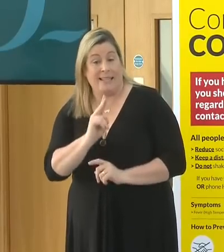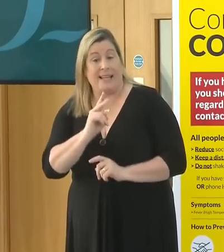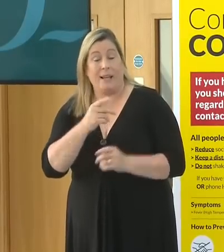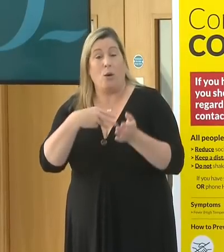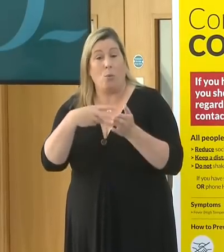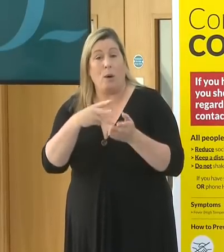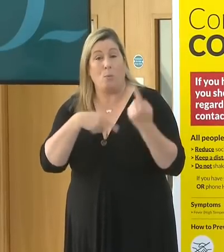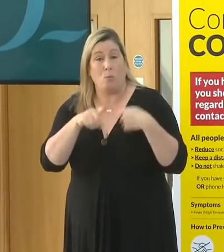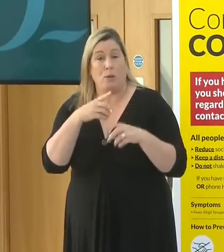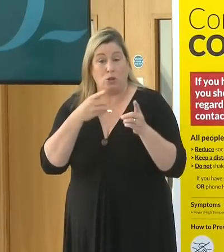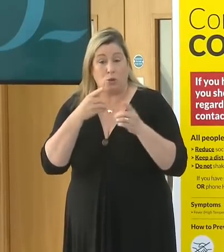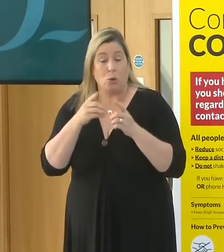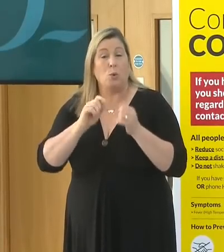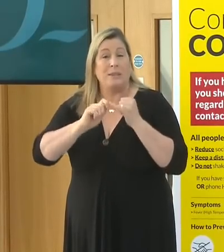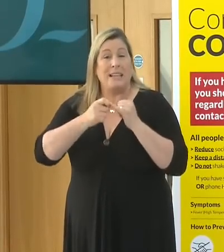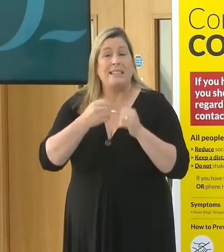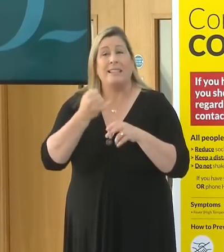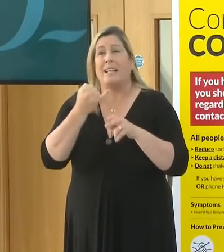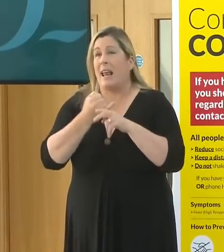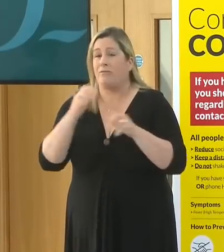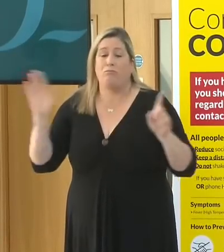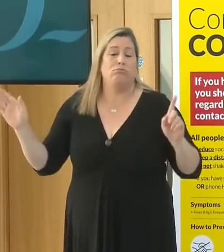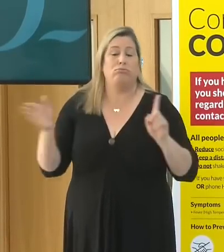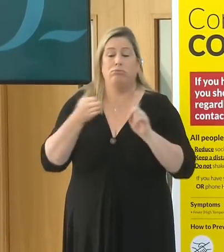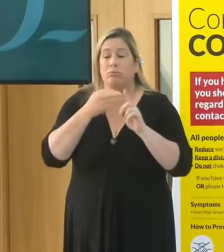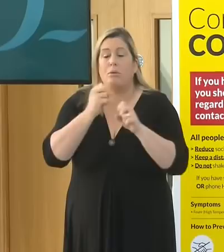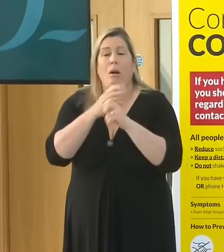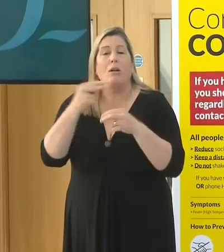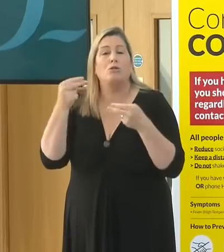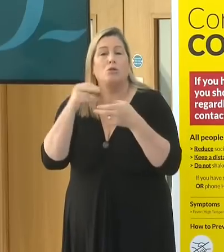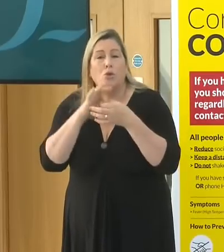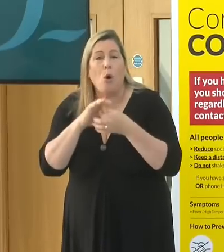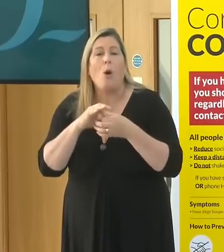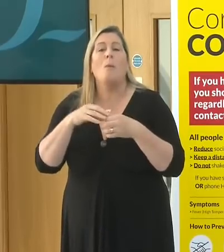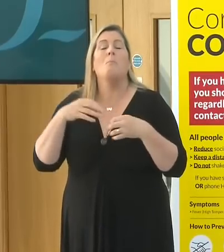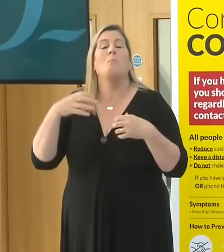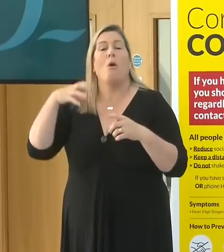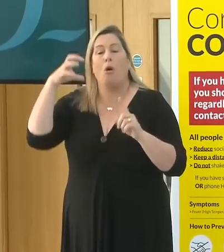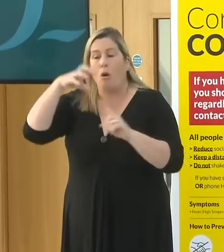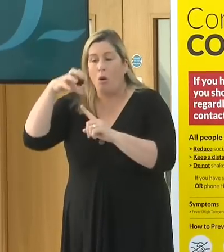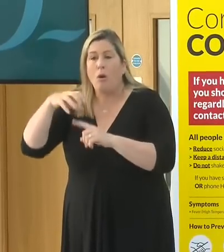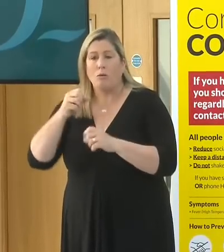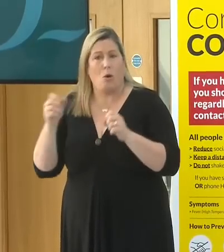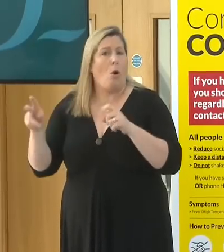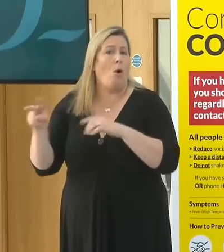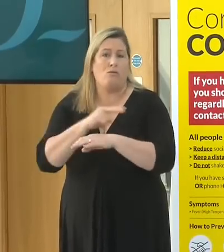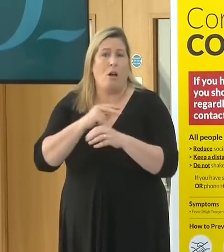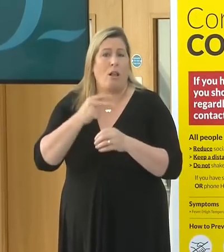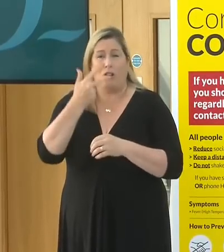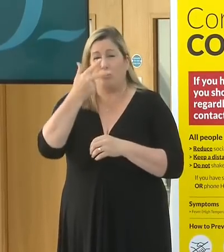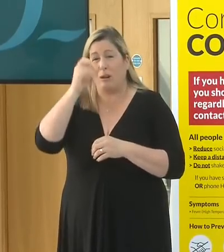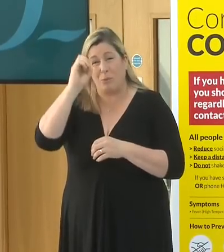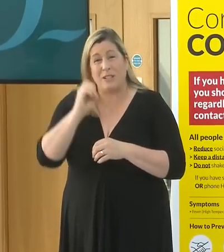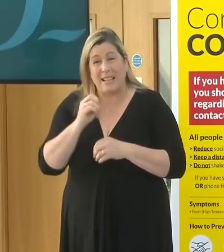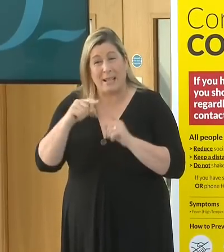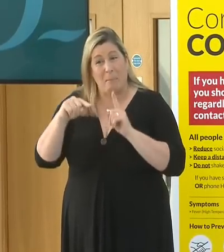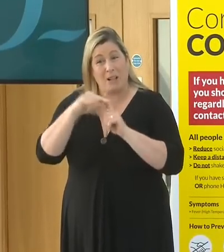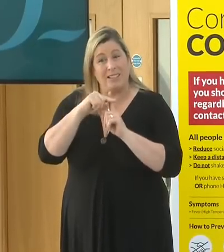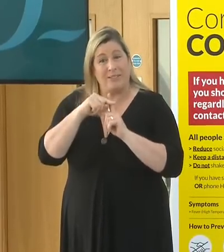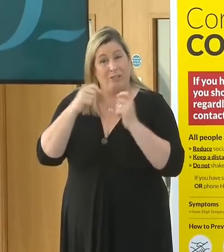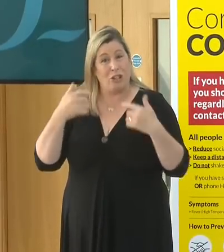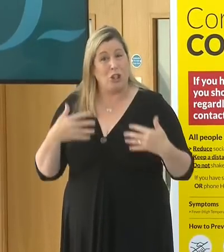proactively tested the likes of nursing homes and long-term care facilities, overall it was a 3% positivity rate. So we do have to be careful about